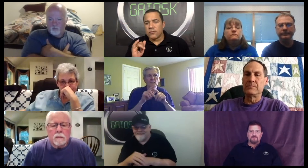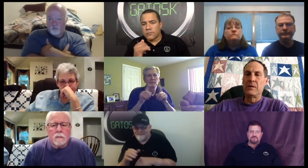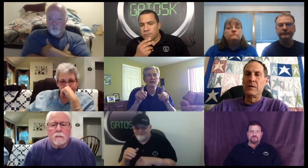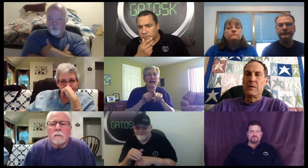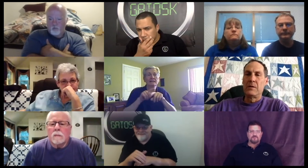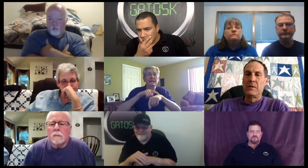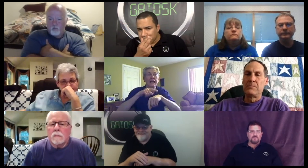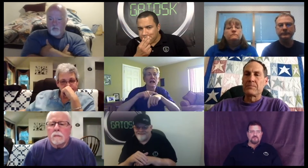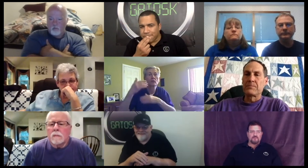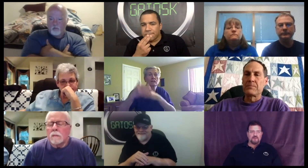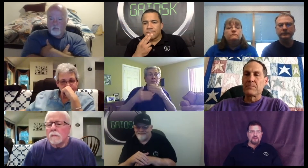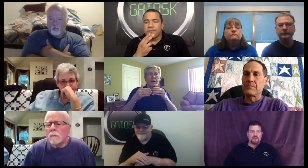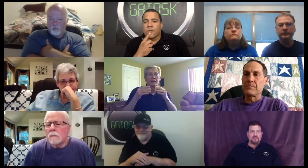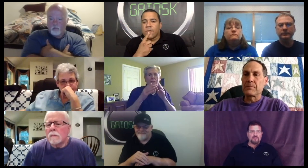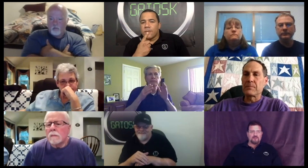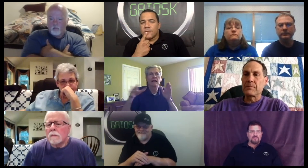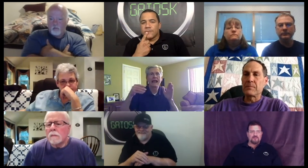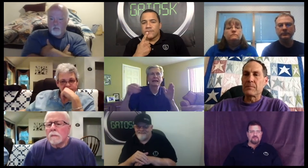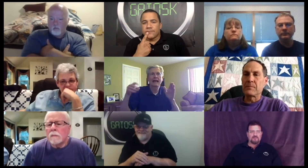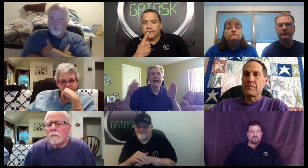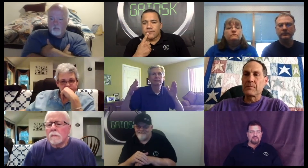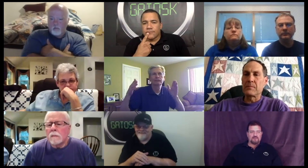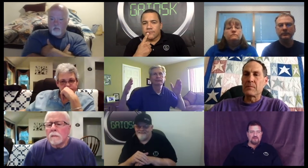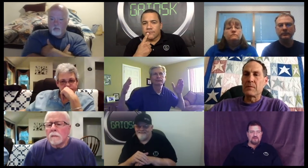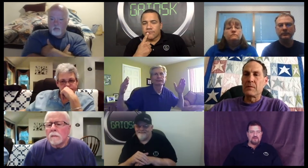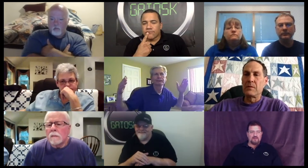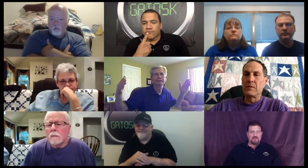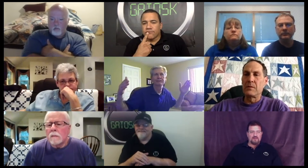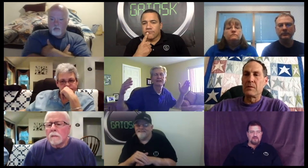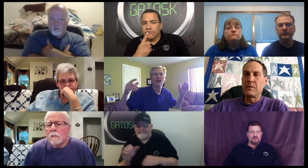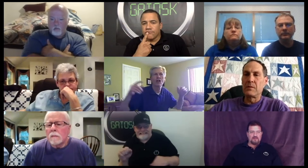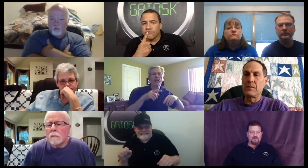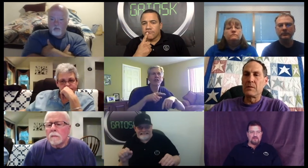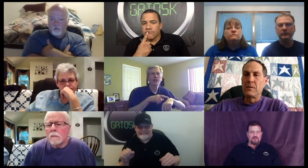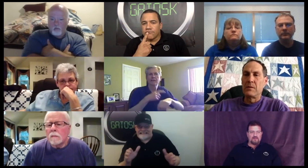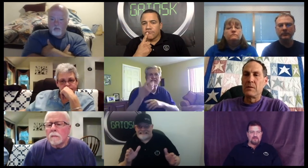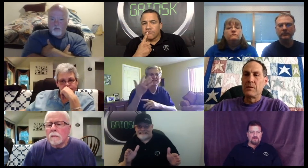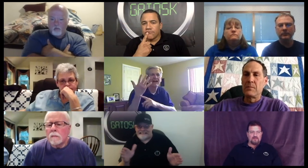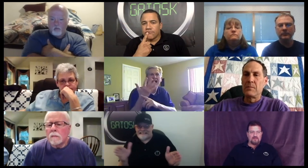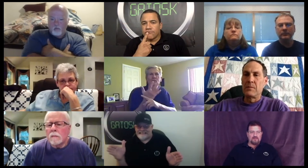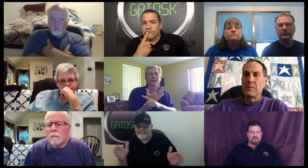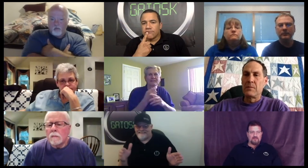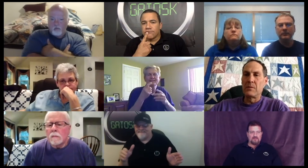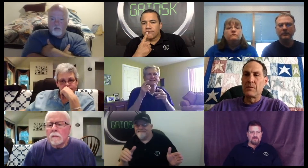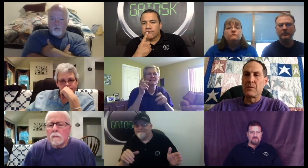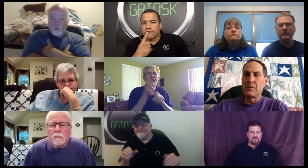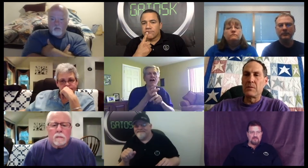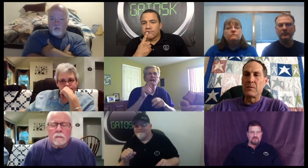Right, but at the same time, it adds up, accumulates, over 5 months.